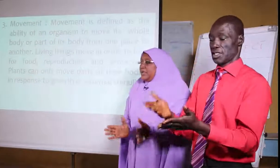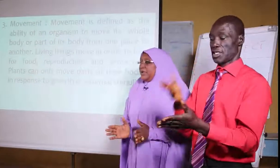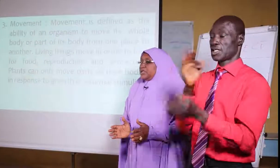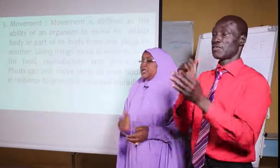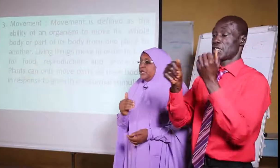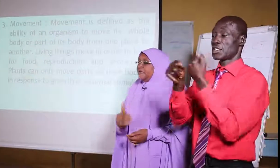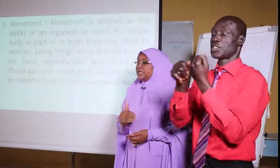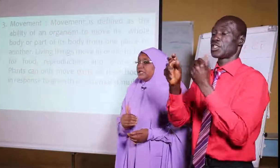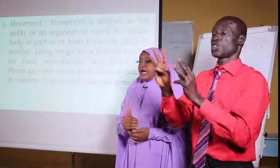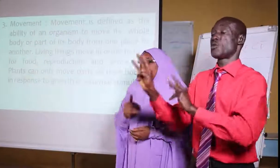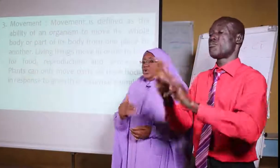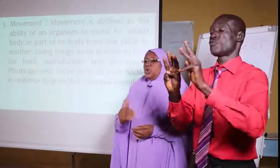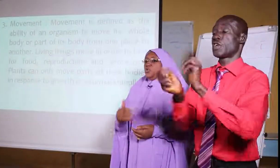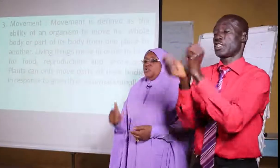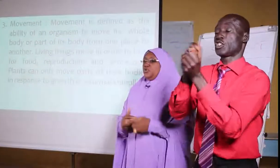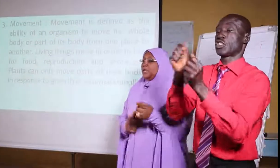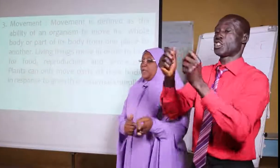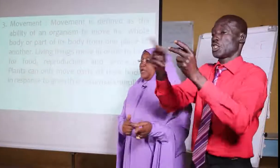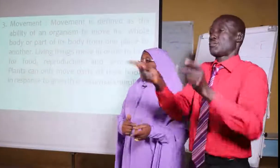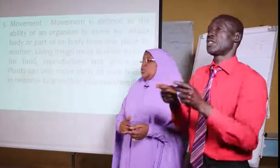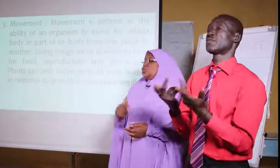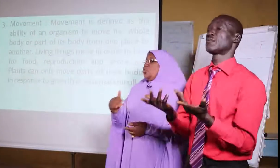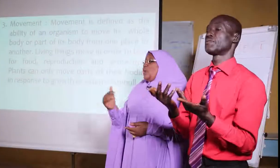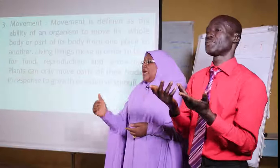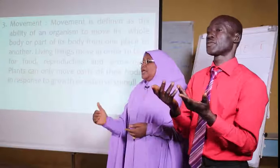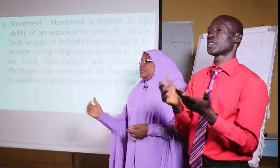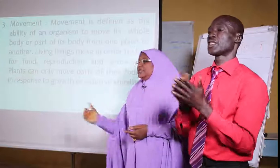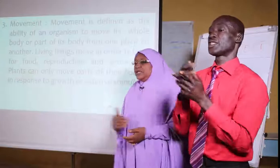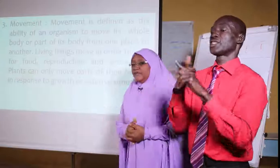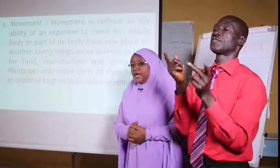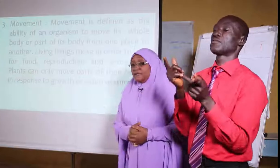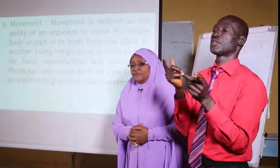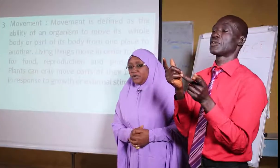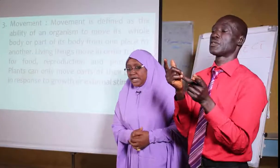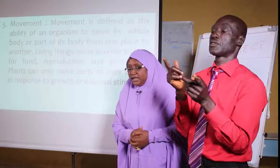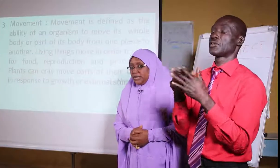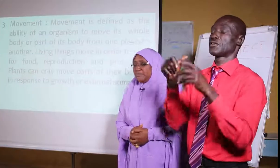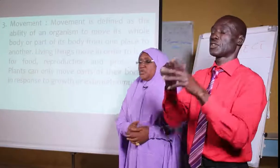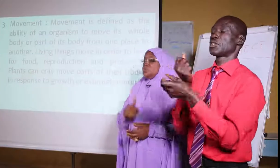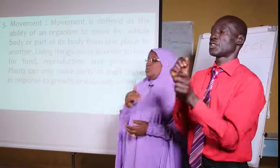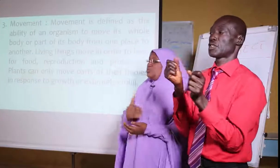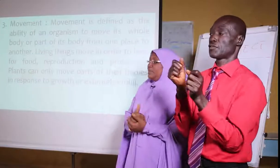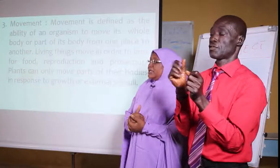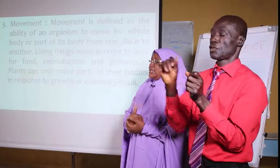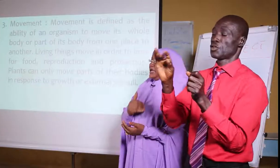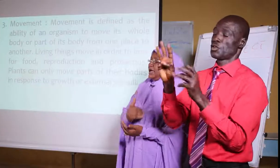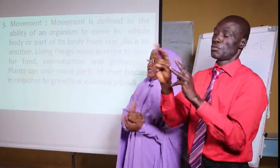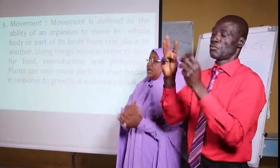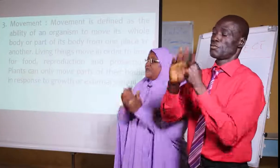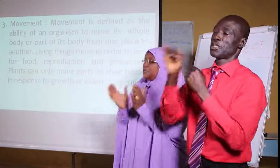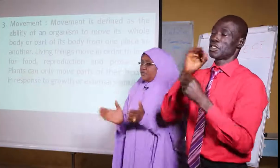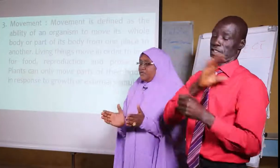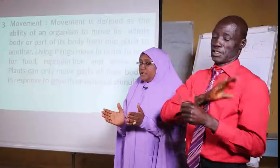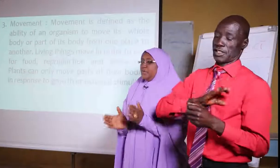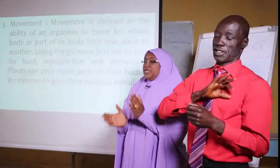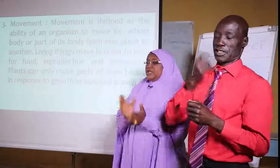danger in the place, definitely an animal will move from that place to where it is safer for the animal. So movement is a character